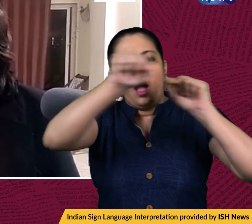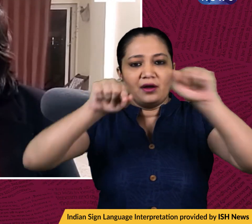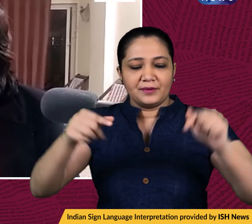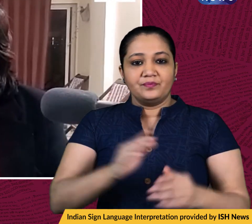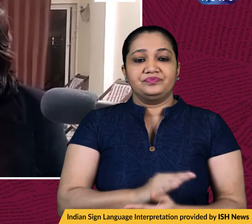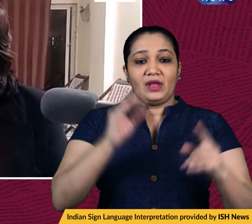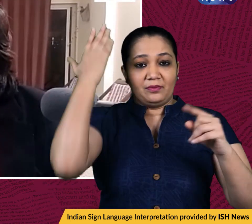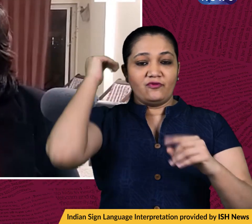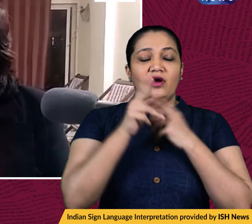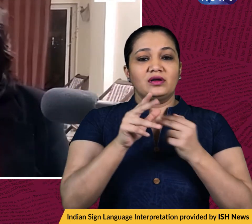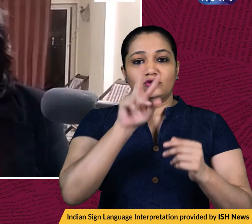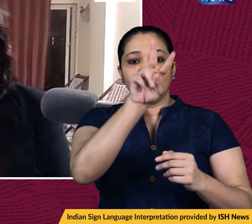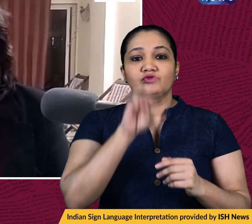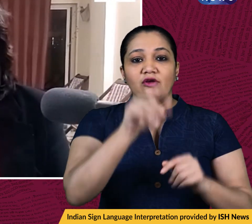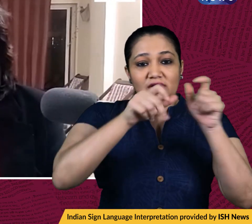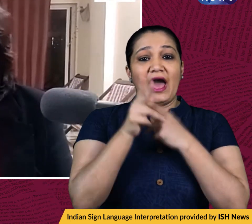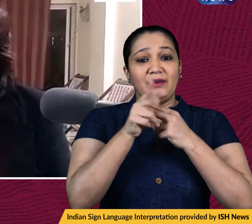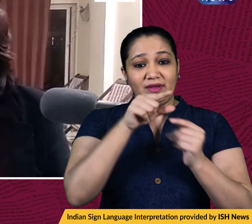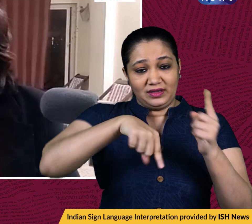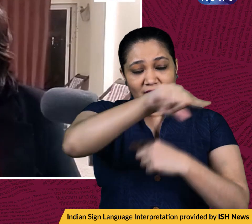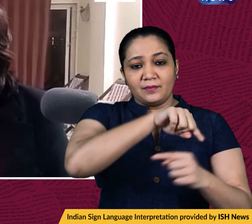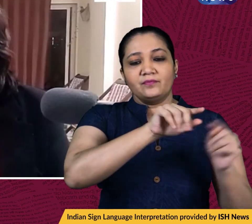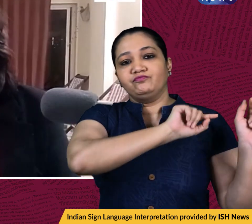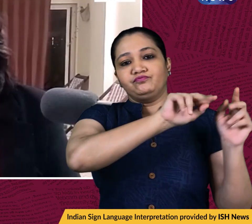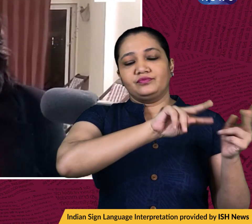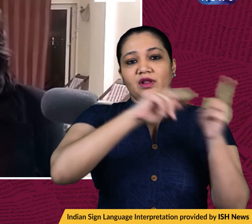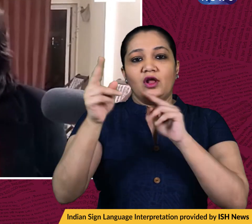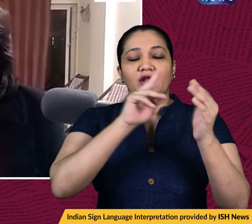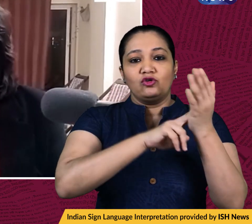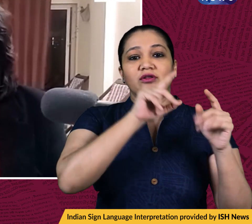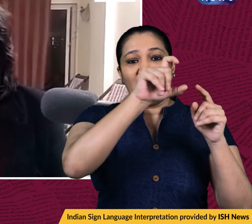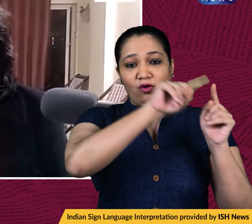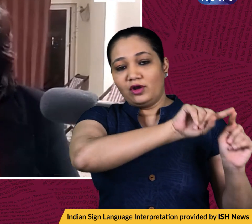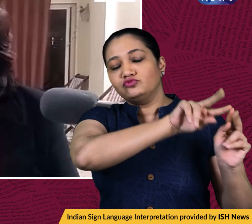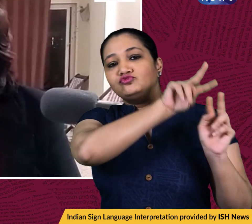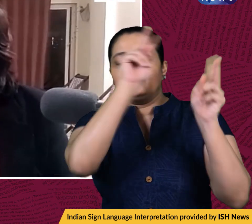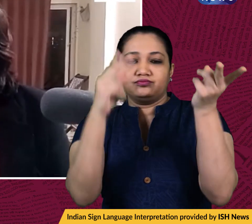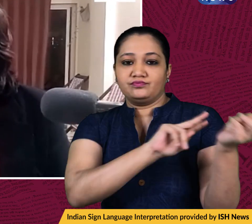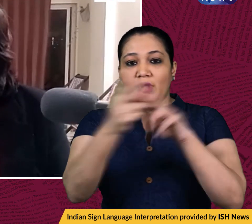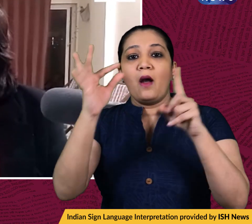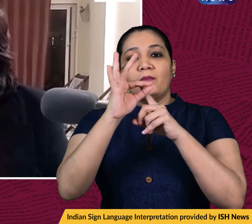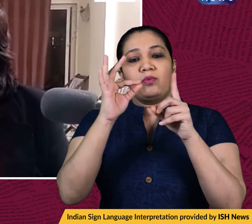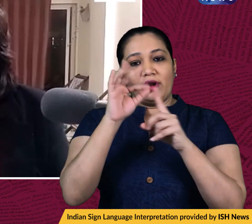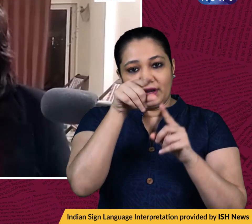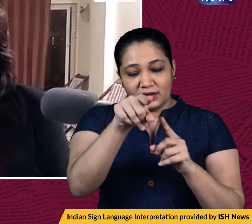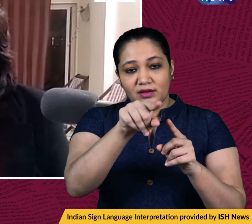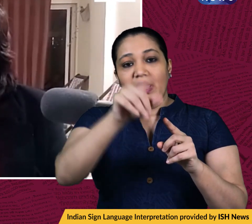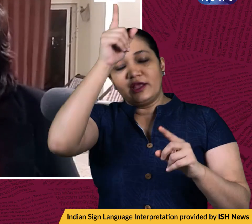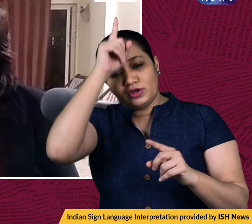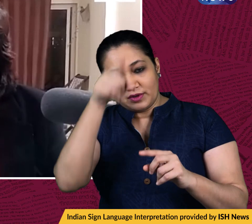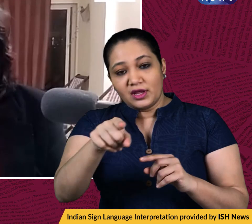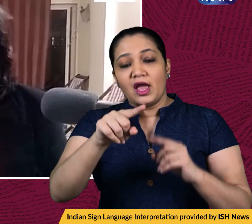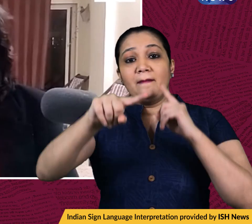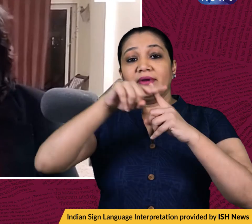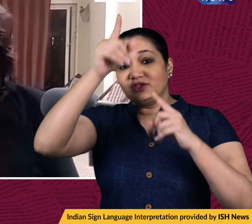This comes after the Pentagon said 2,000 US troops would be sent from North Carolina to Poland and Germany, and